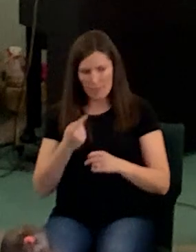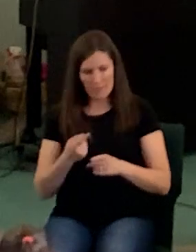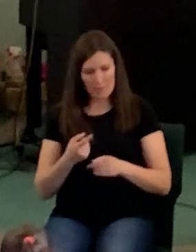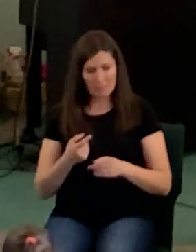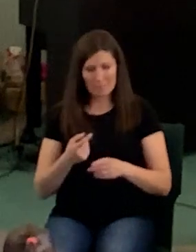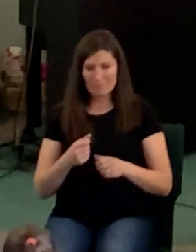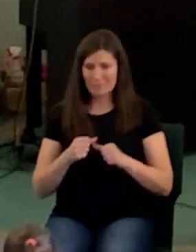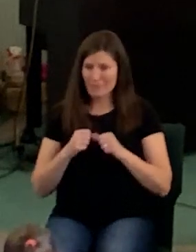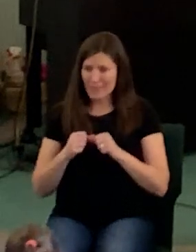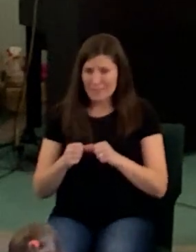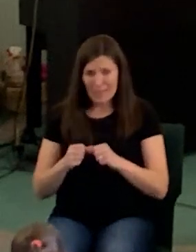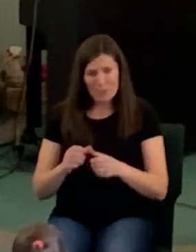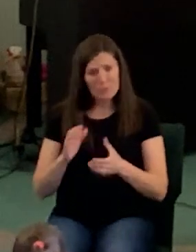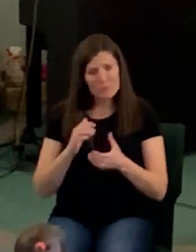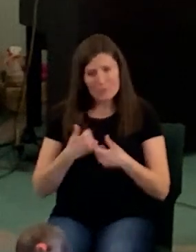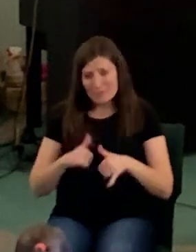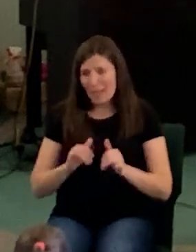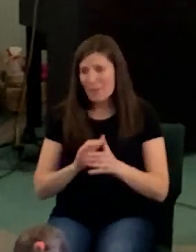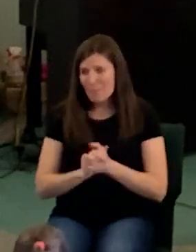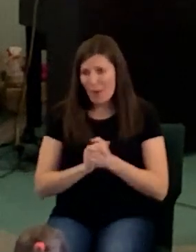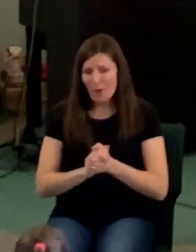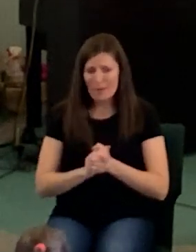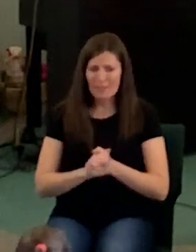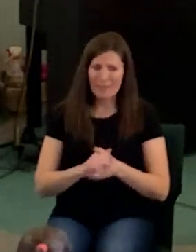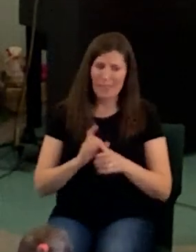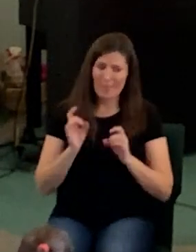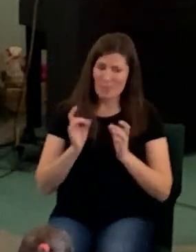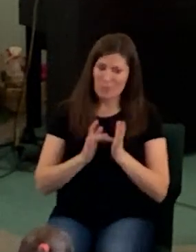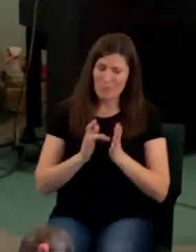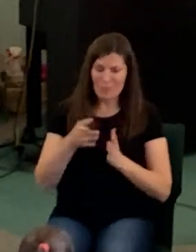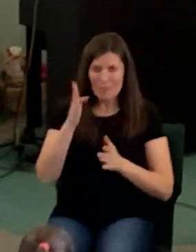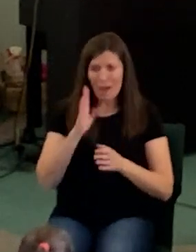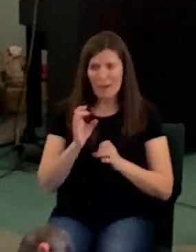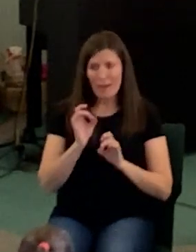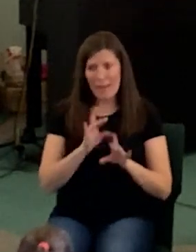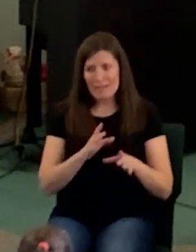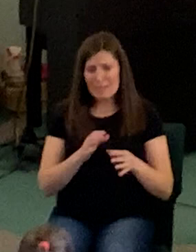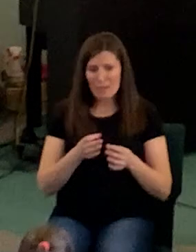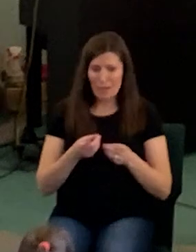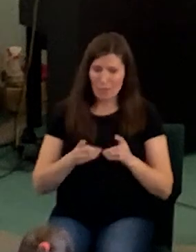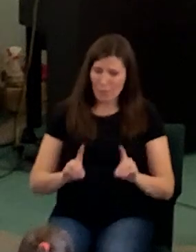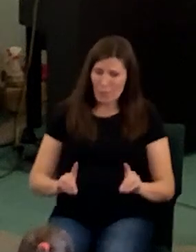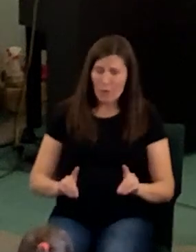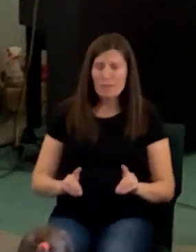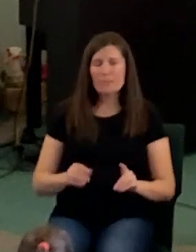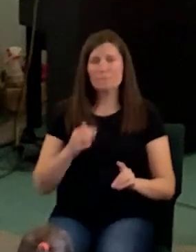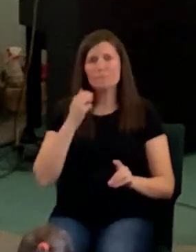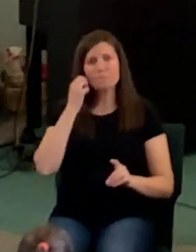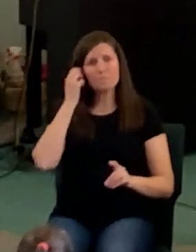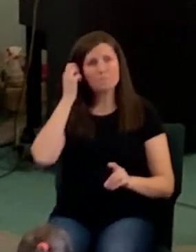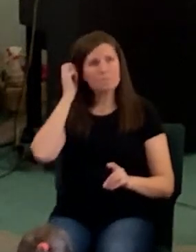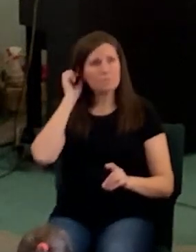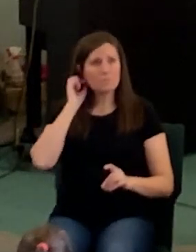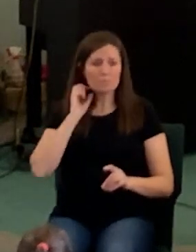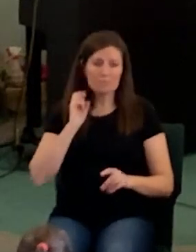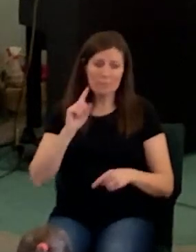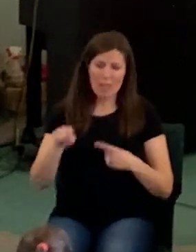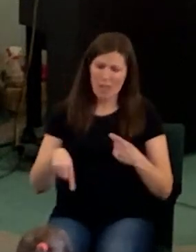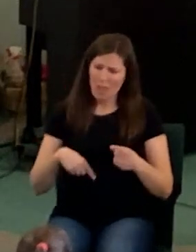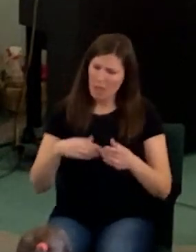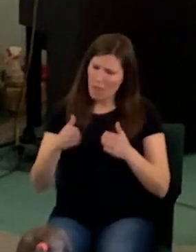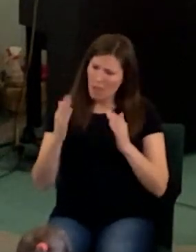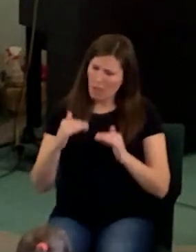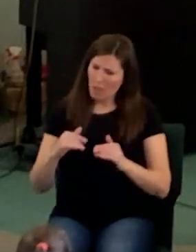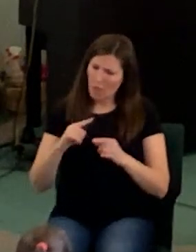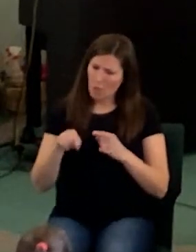divorce except for in a few small circumstances. We learn to rely on him to get through it. When we're struggling with our